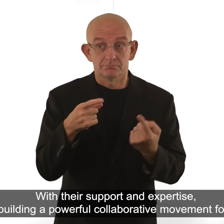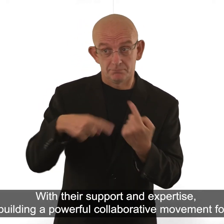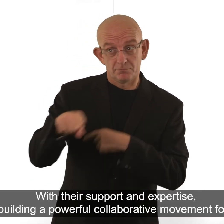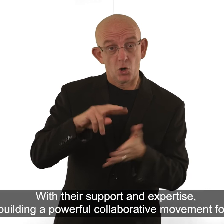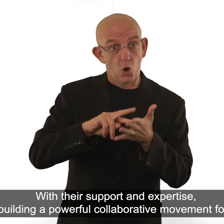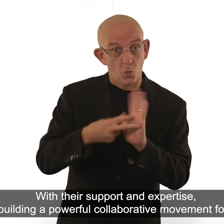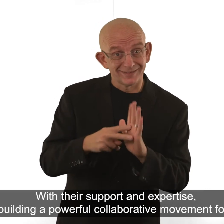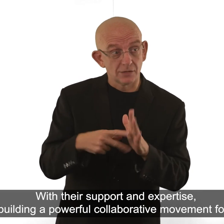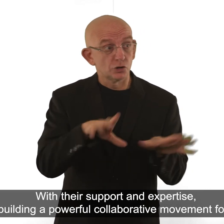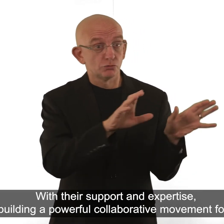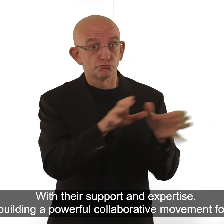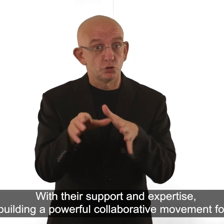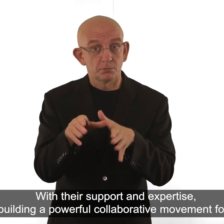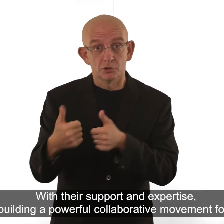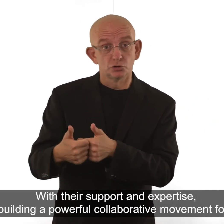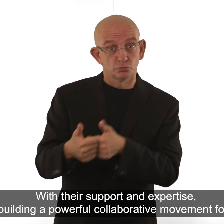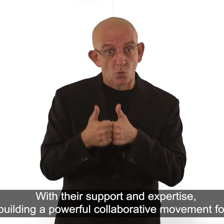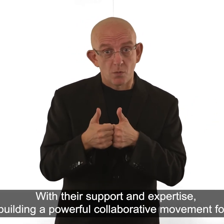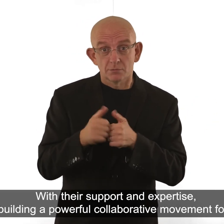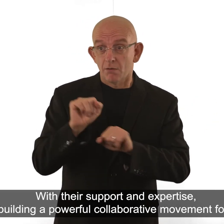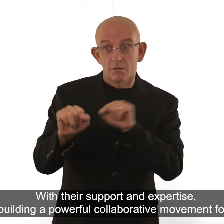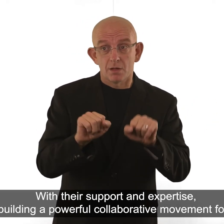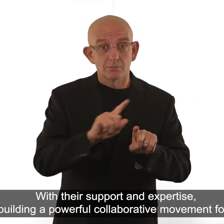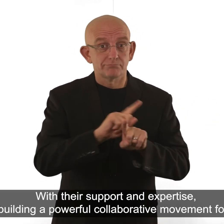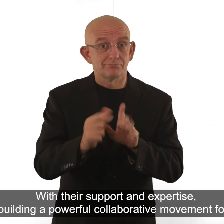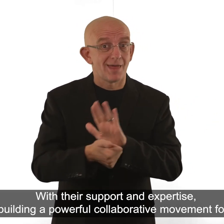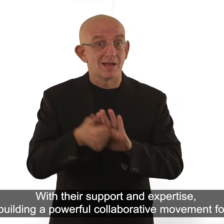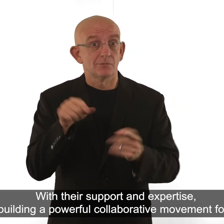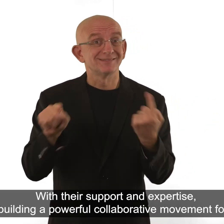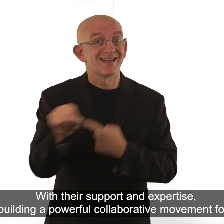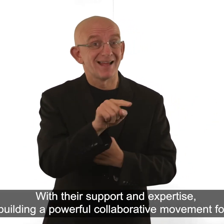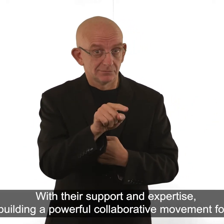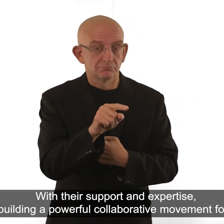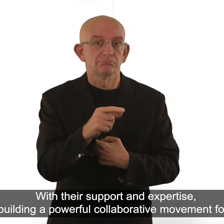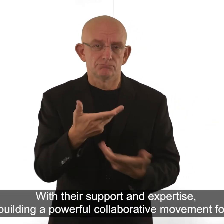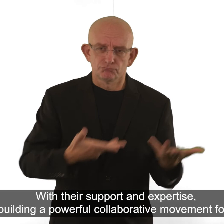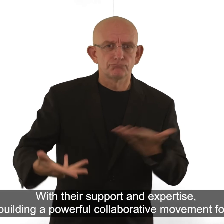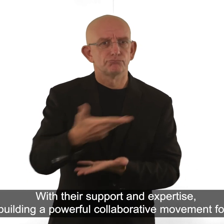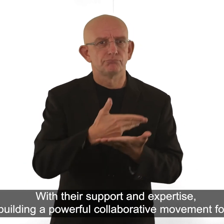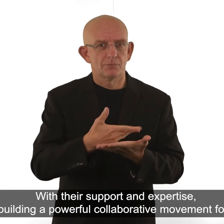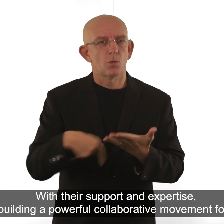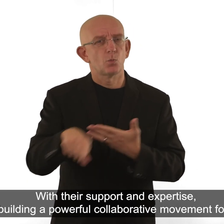With their support and expertise, we are building a powerful collaborative movement for change.